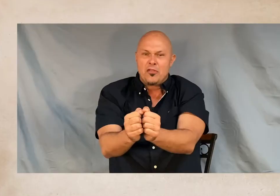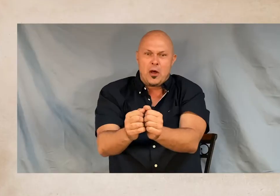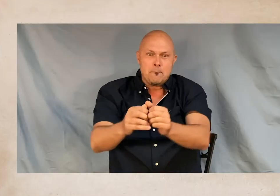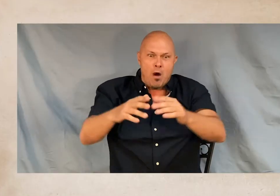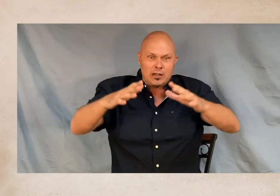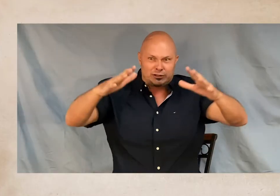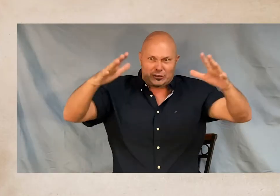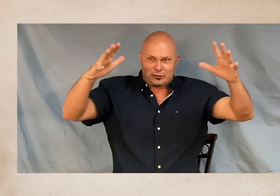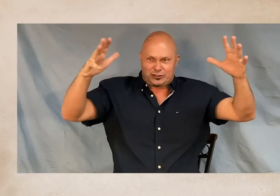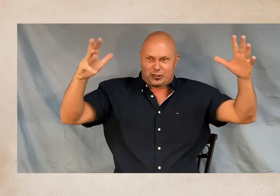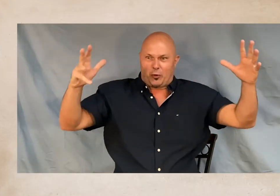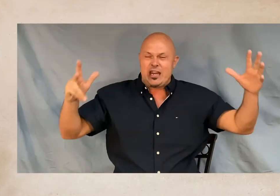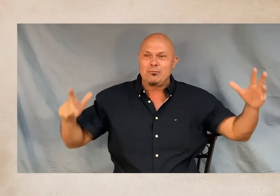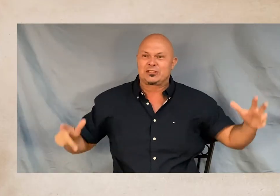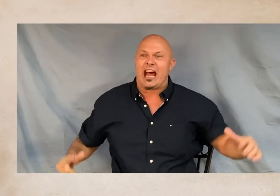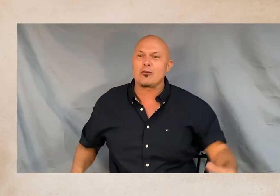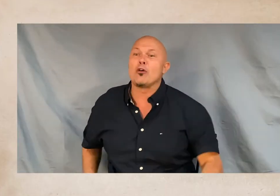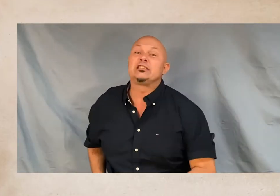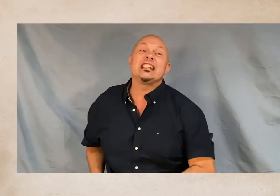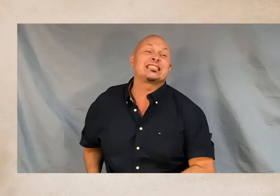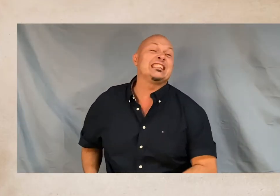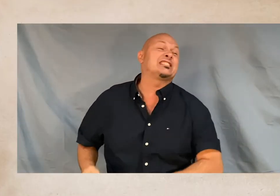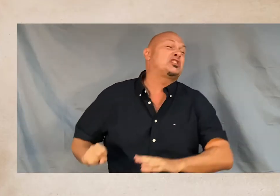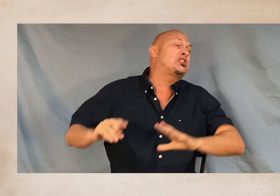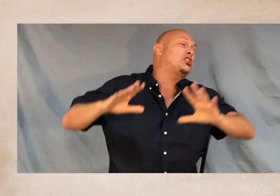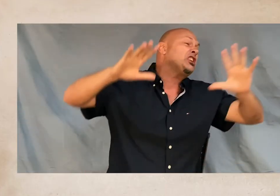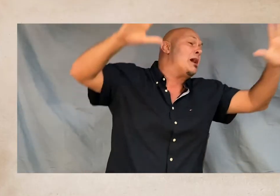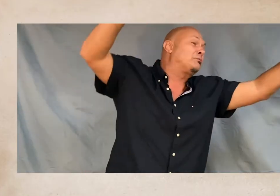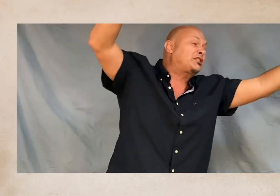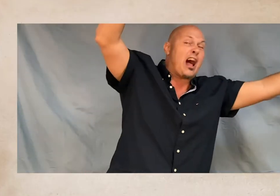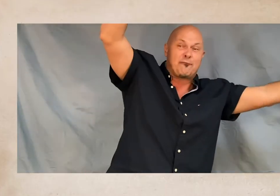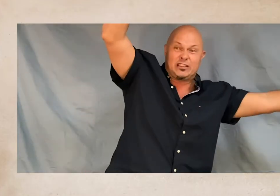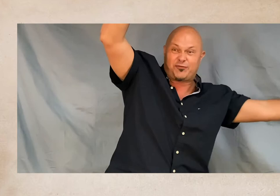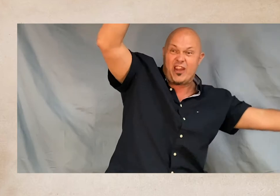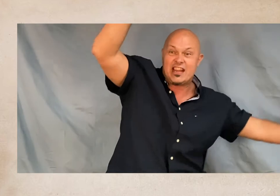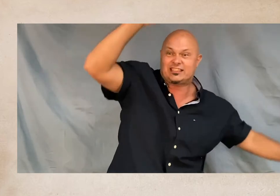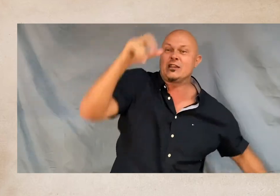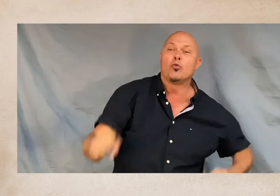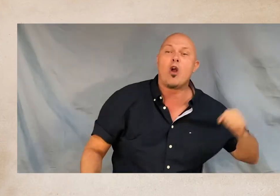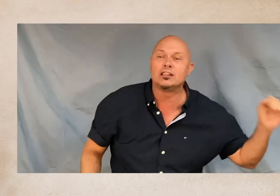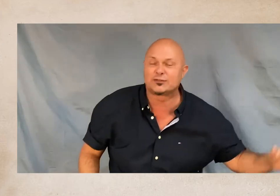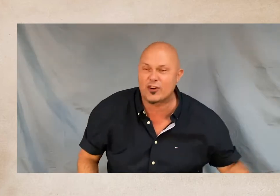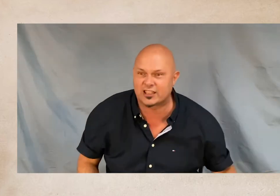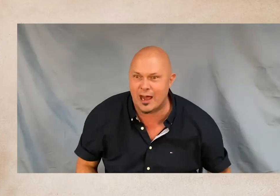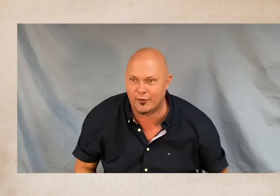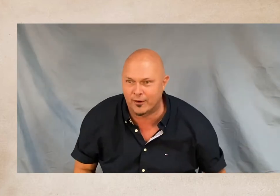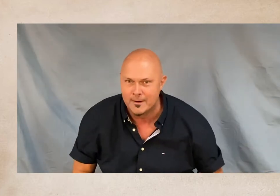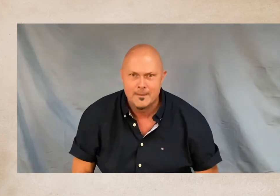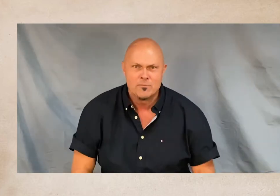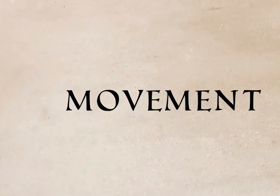The monster screams out. Odysseus jumps off his face and runs for cover.